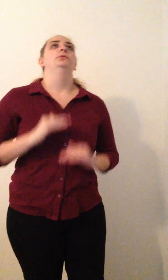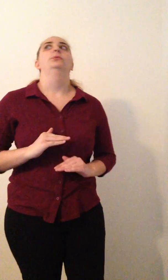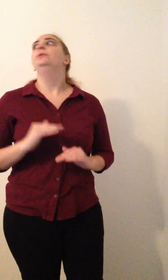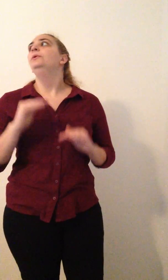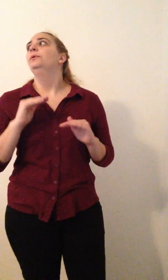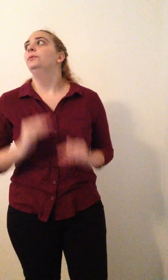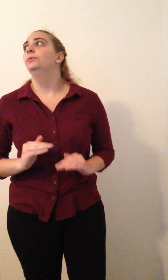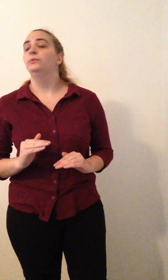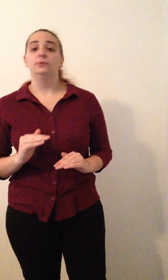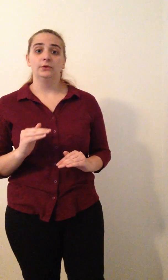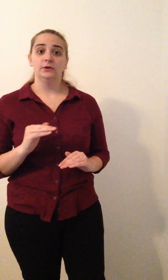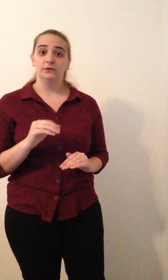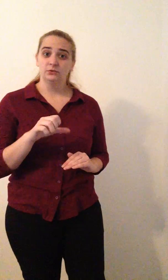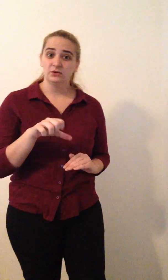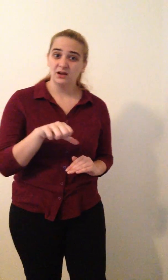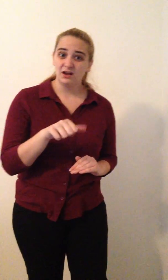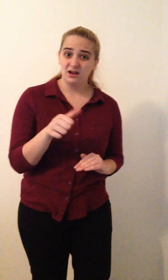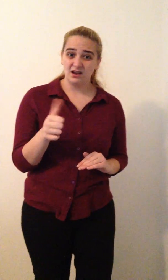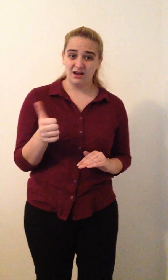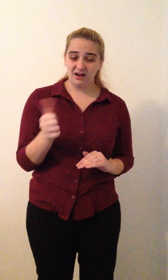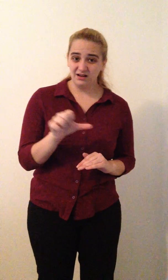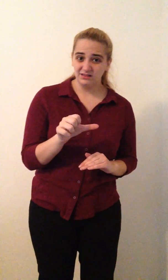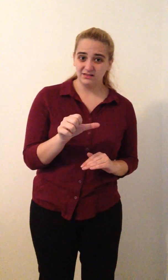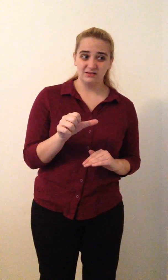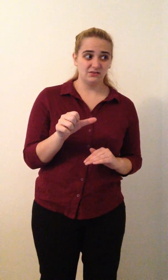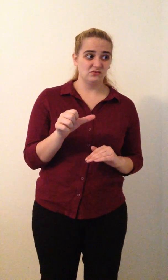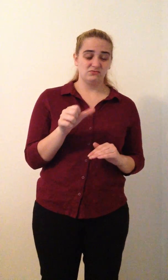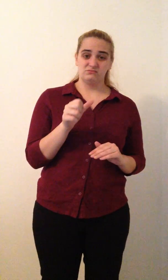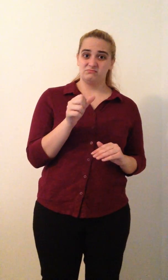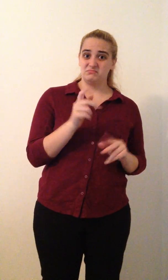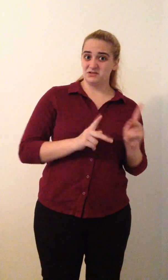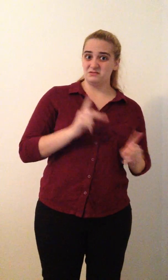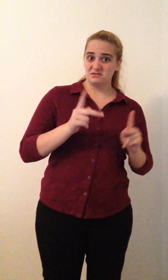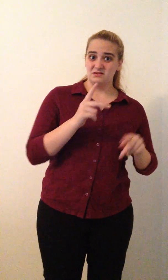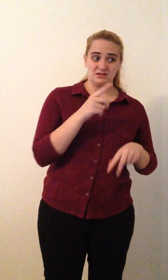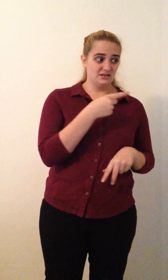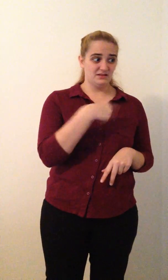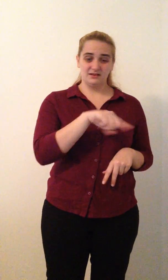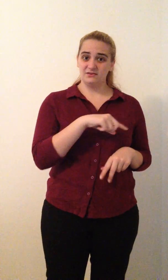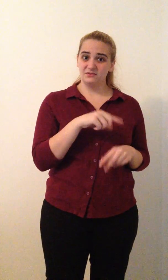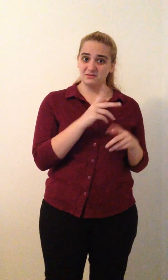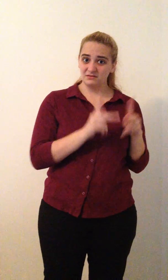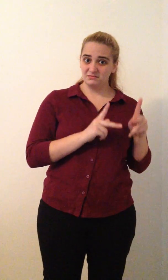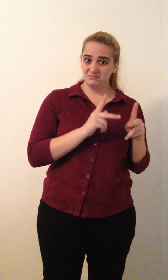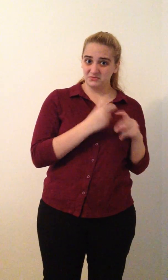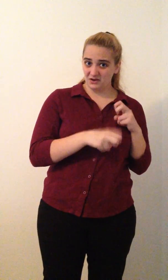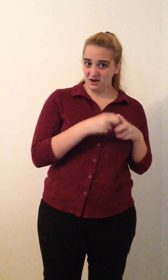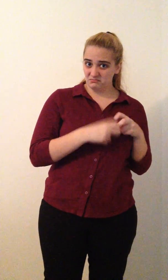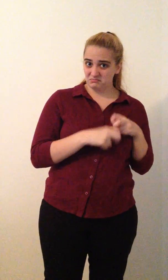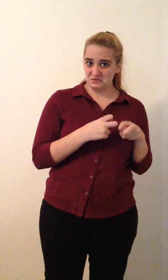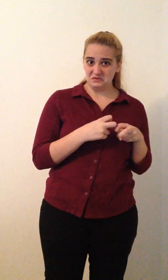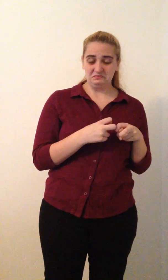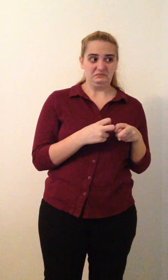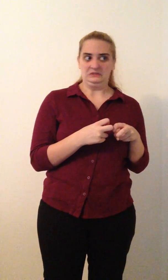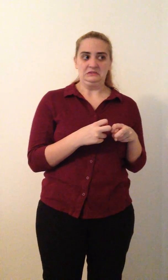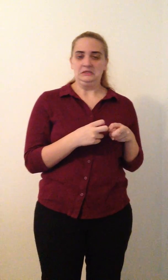going to ignore you and your needs because they're focused on their own. Like the hierarchy of